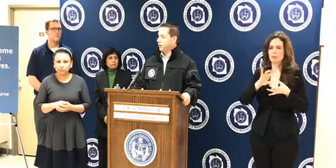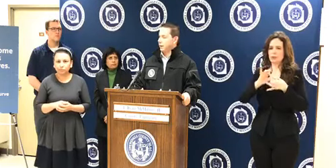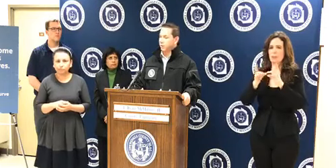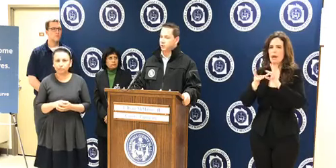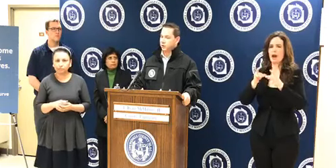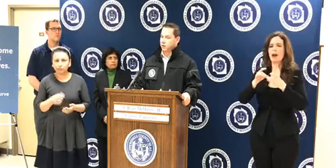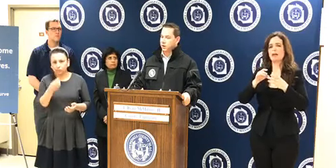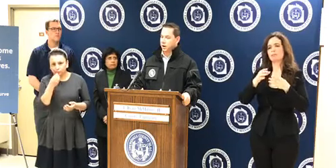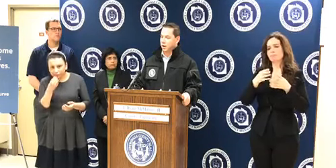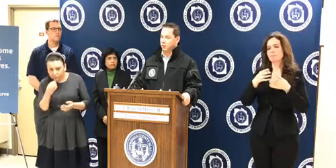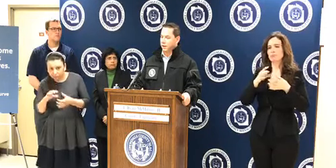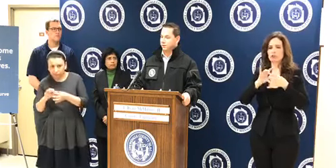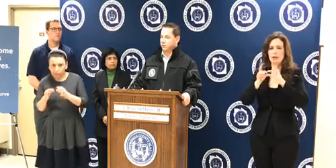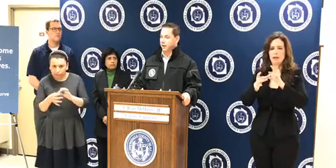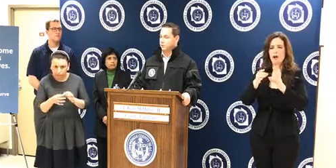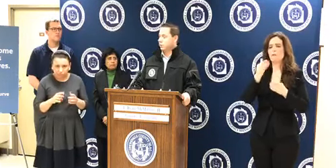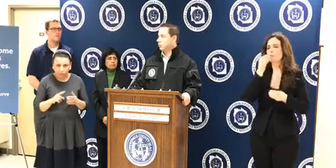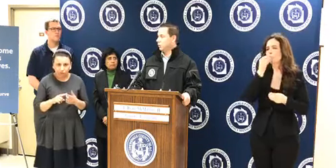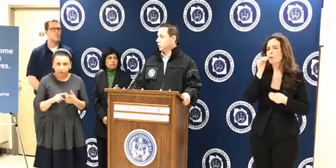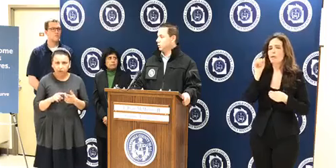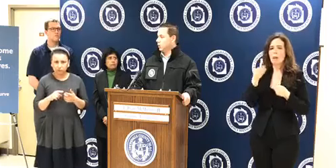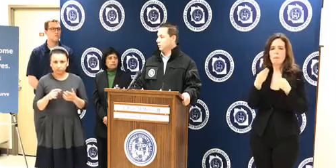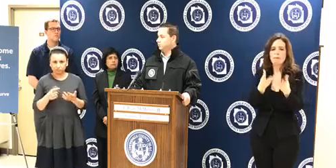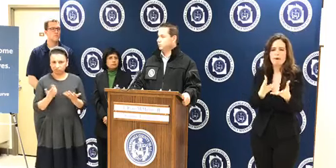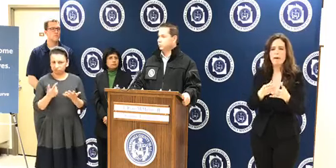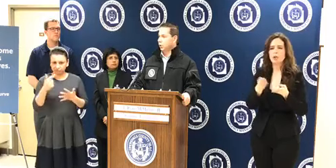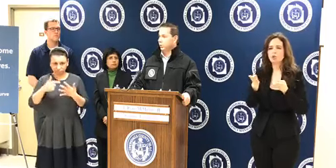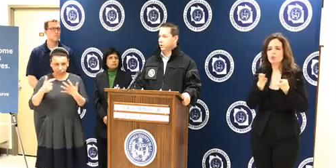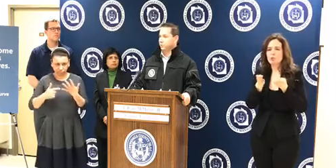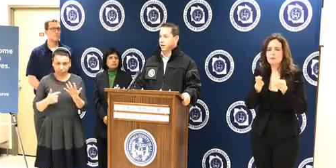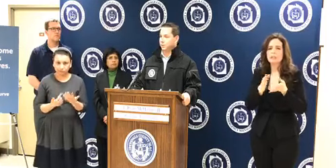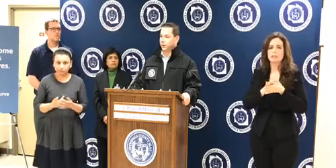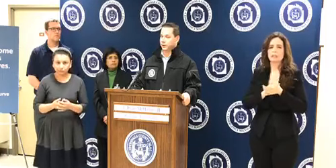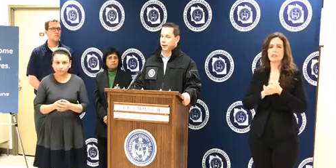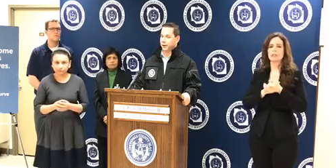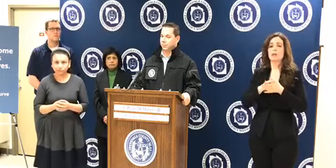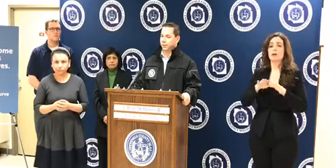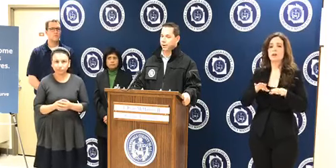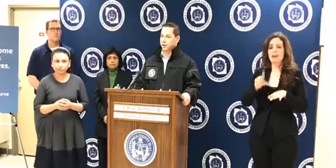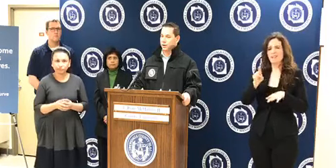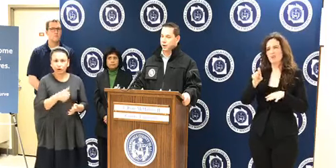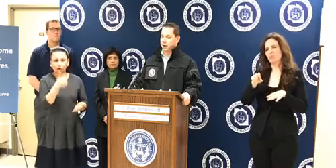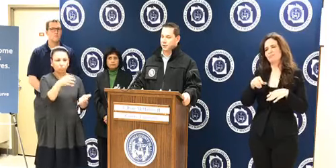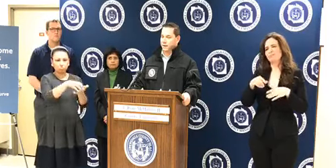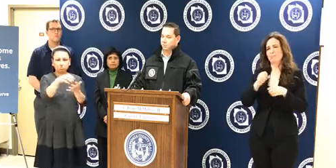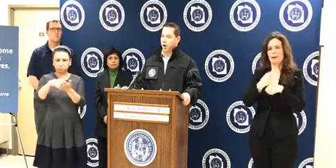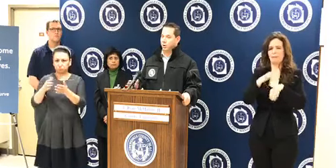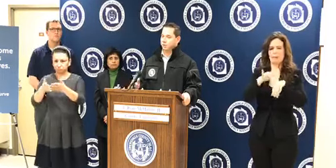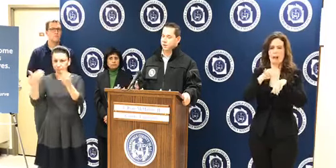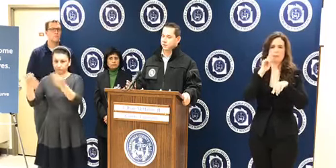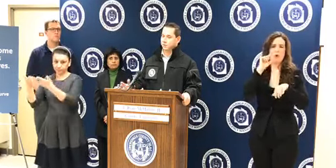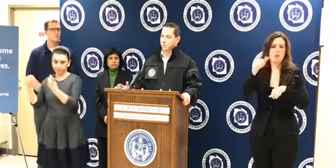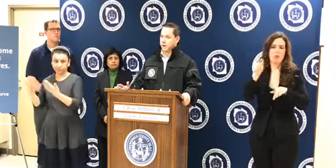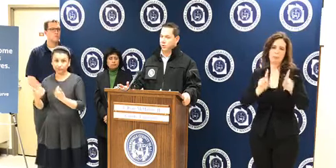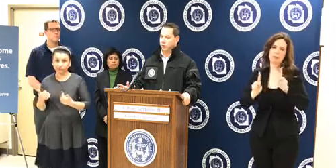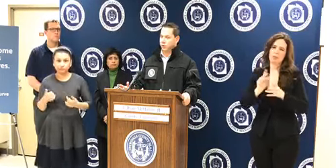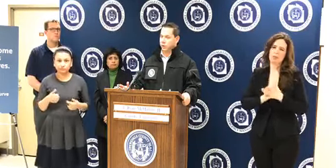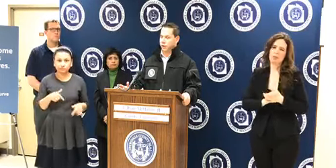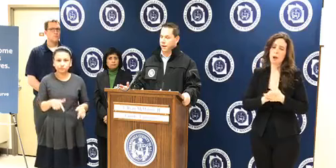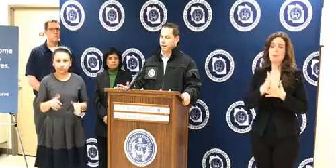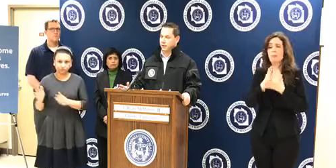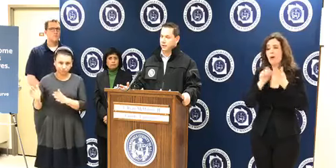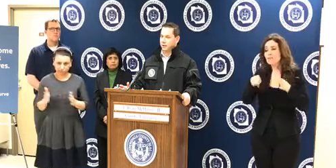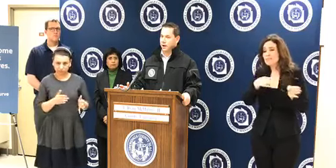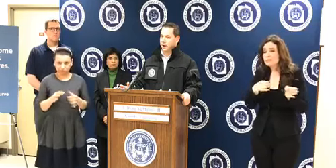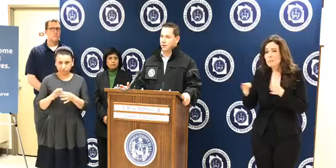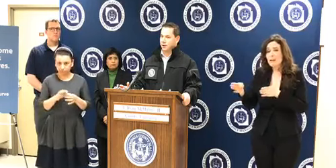through the pandemic. And then after that, certainly we can open it up to anybody. But that's part of this that we need to look